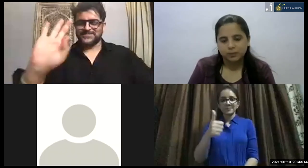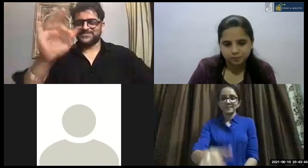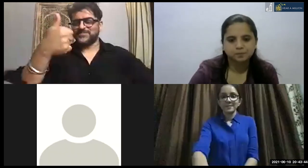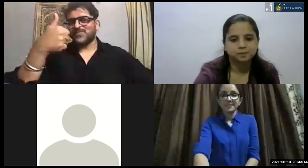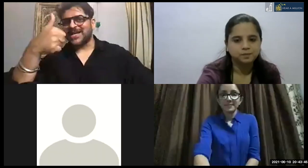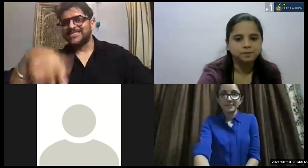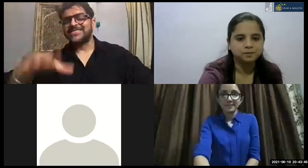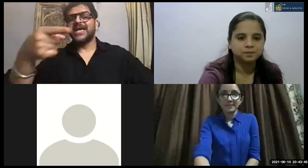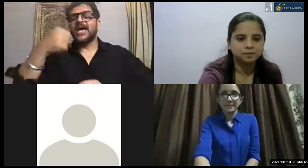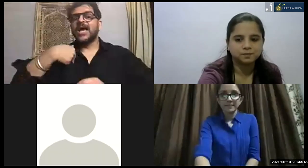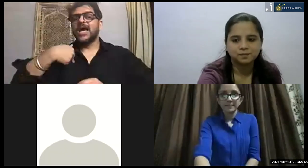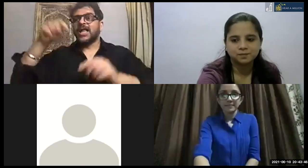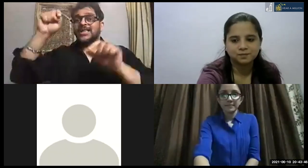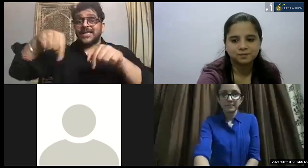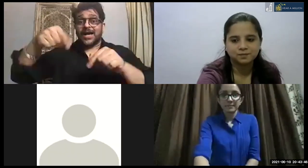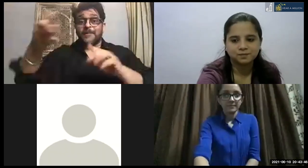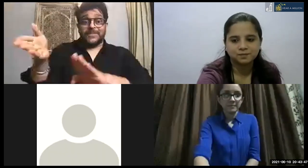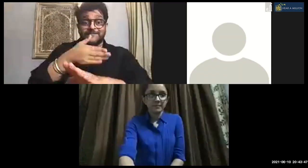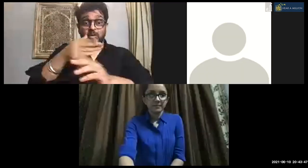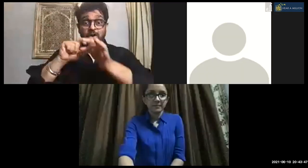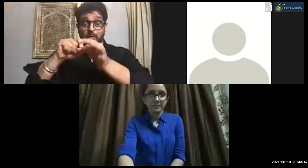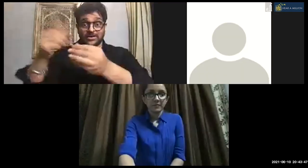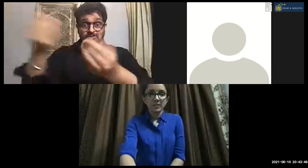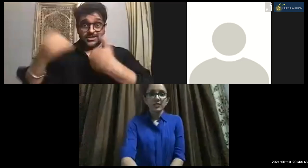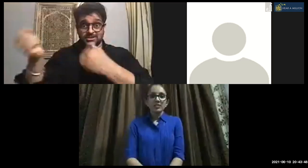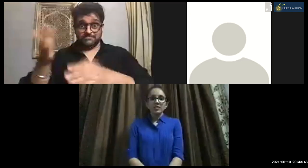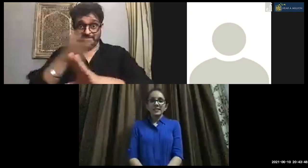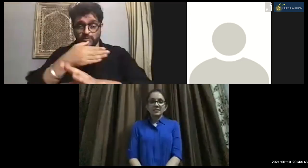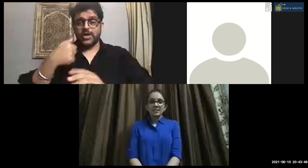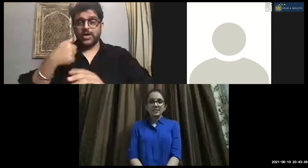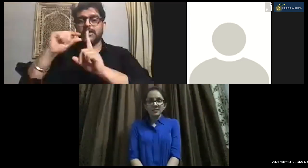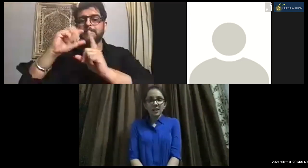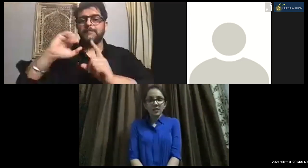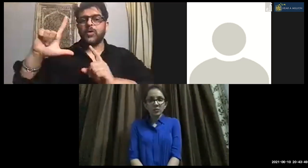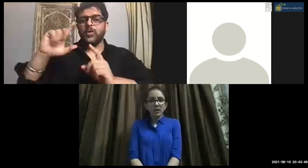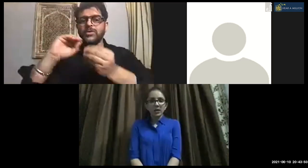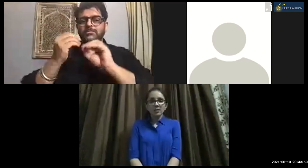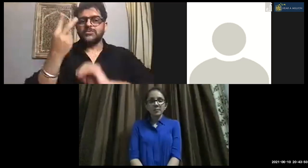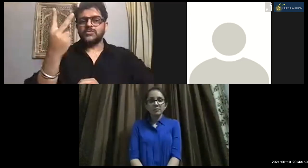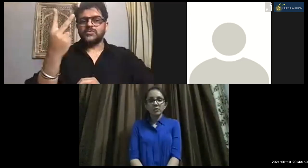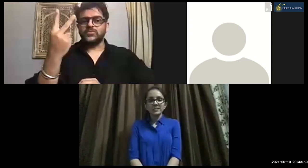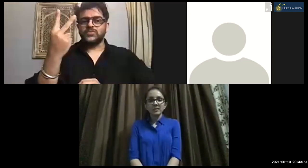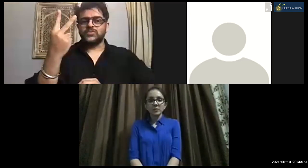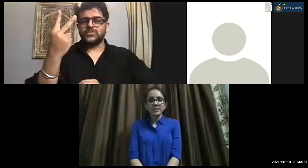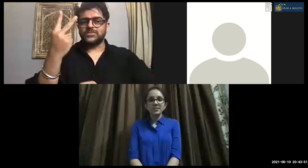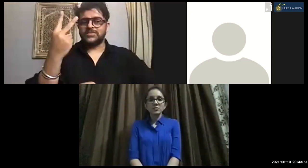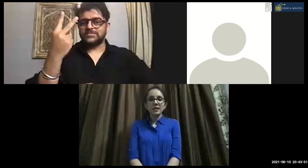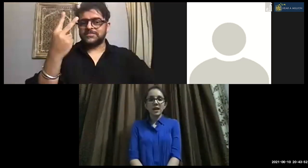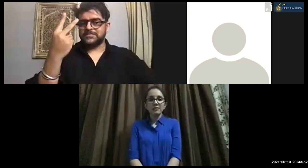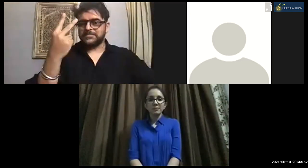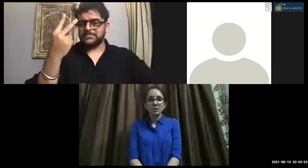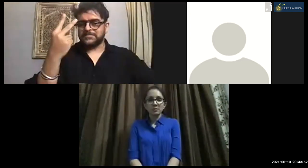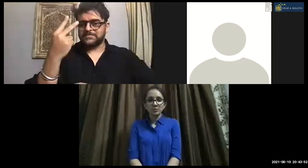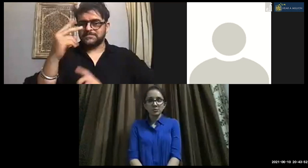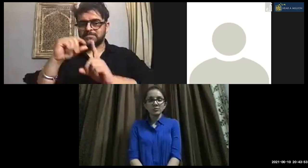switch as well. Right. Now, before we start the questions, we'll